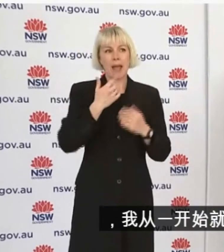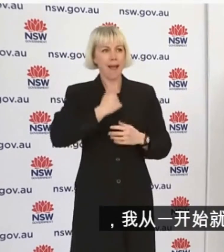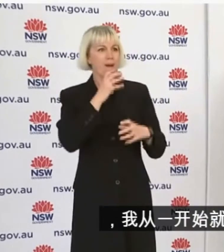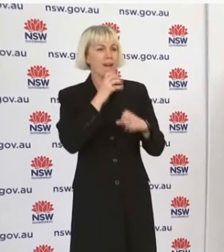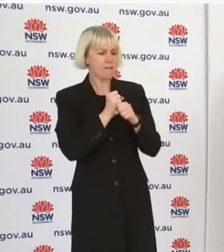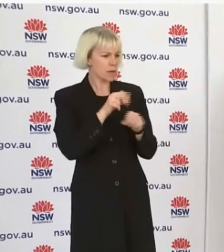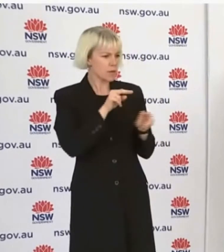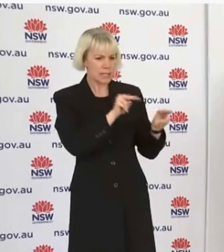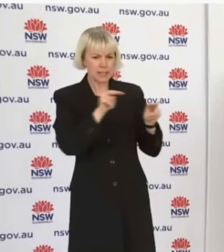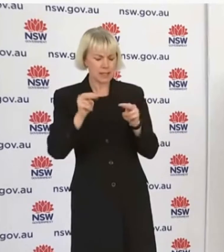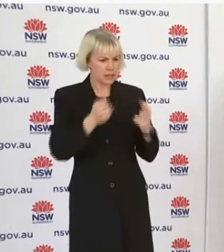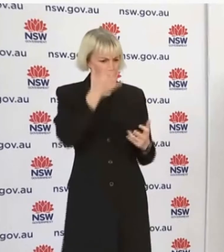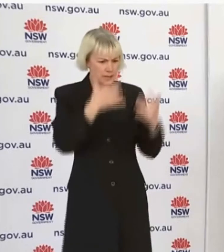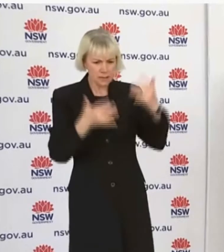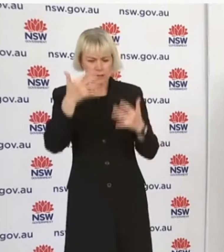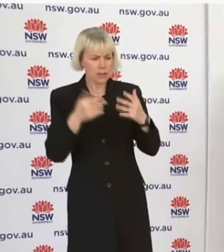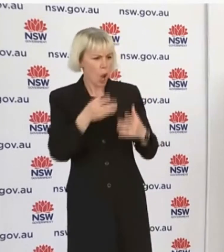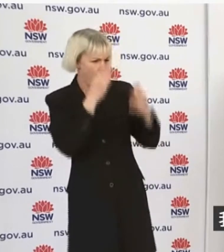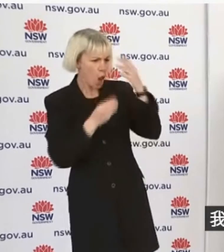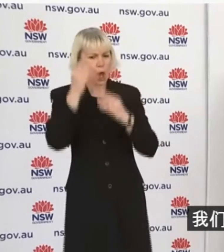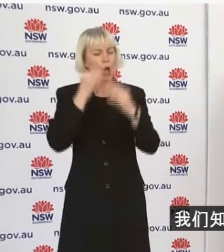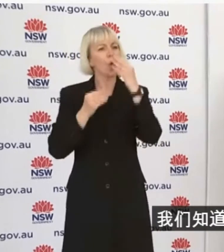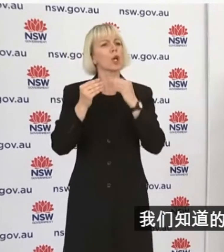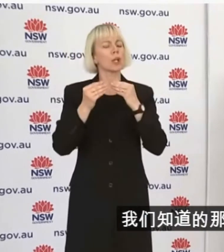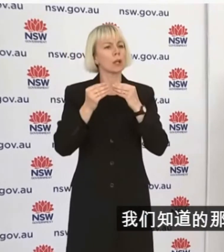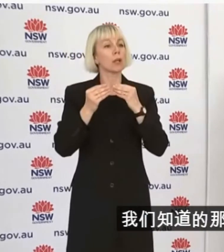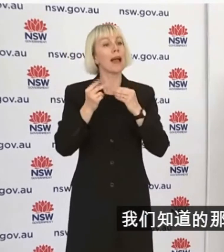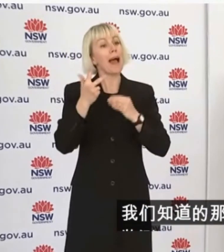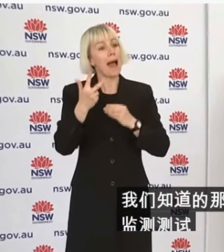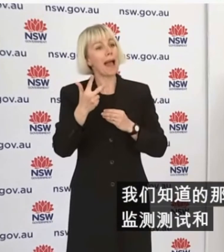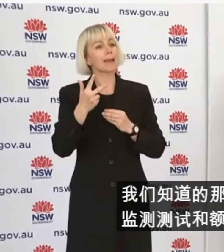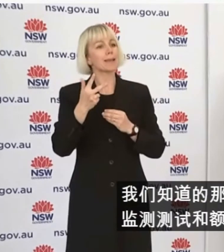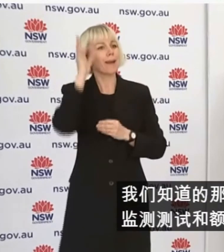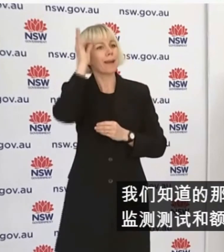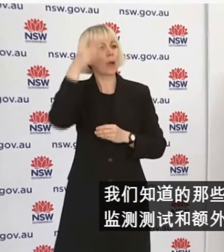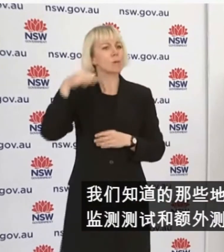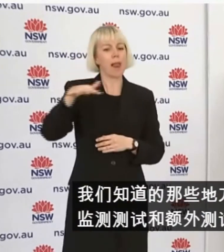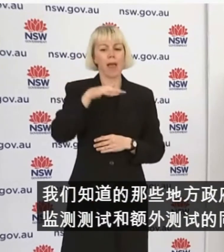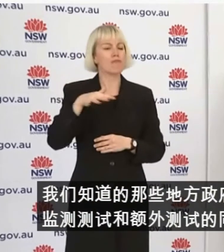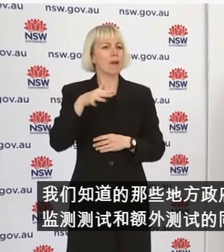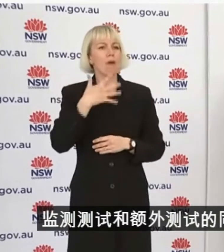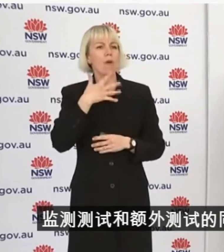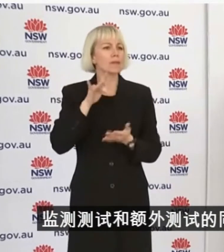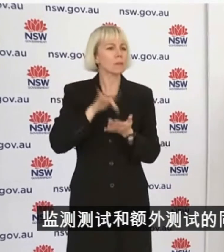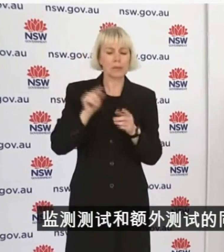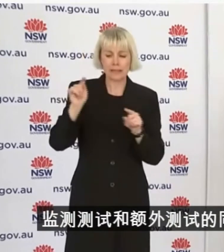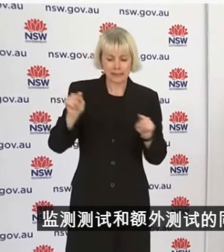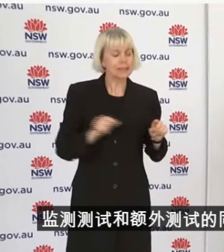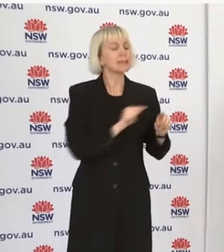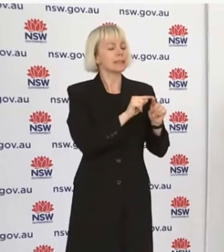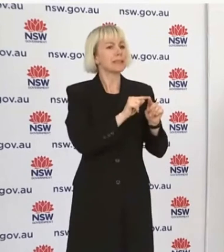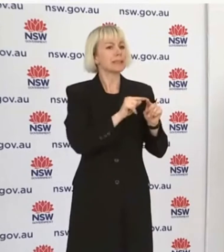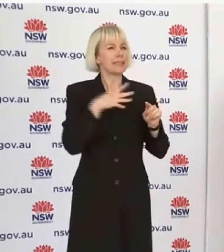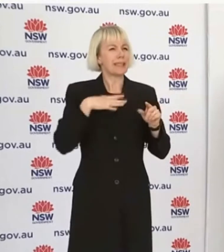beginning how critical it is to have those vaccinations. Whilst we have surveillance testing and extra testing coming out of those local